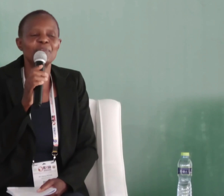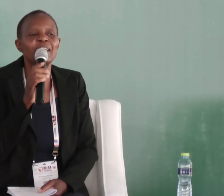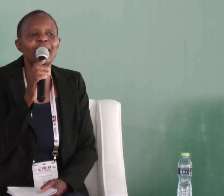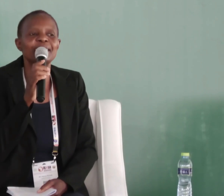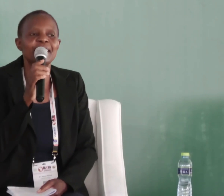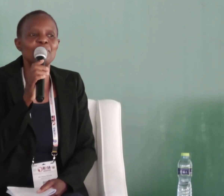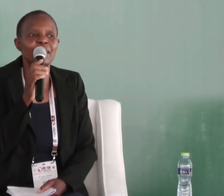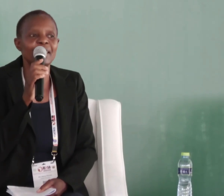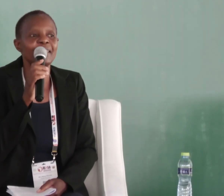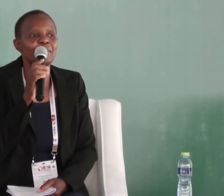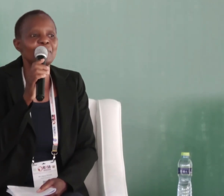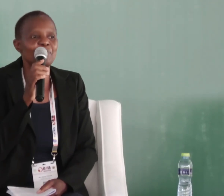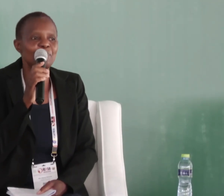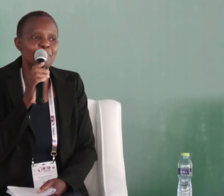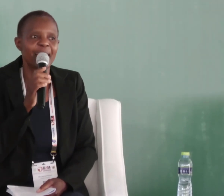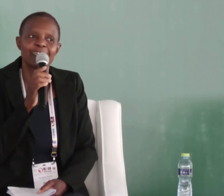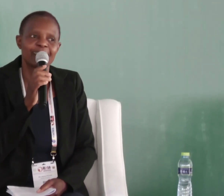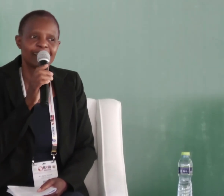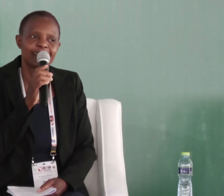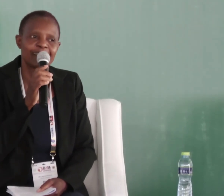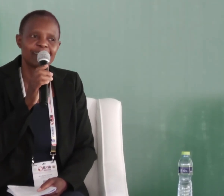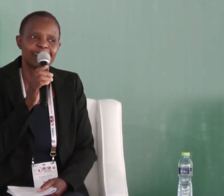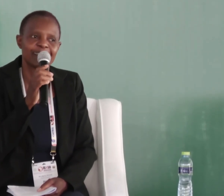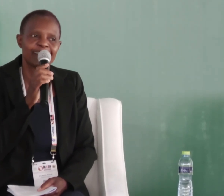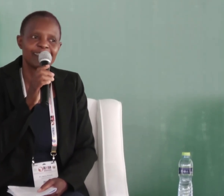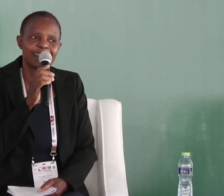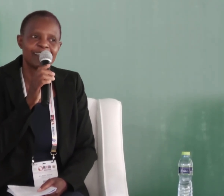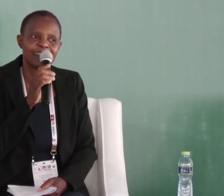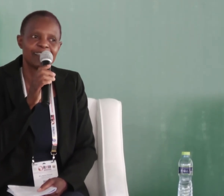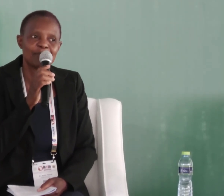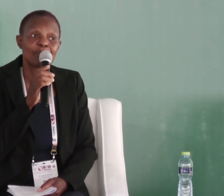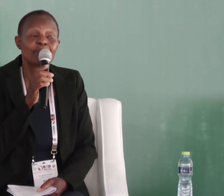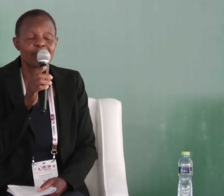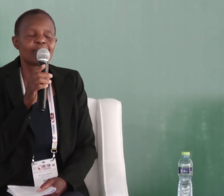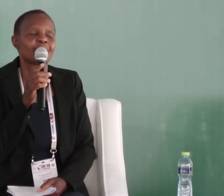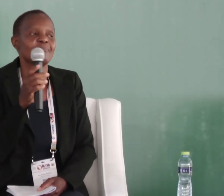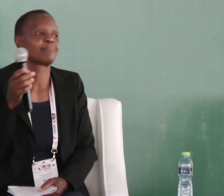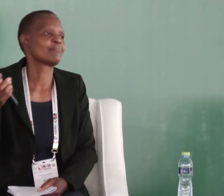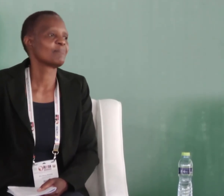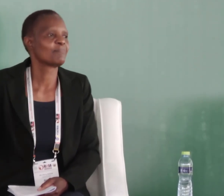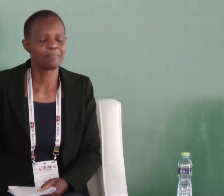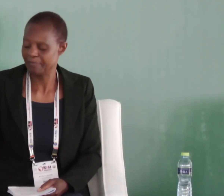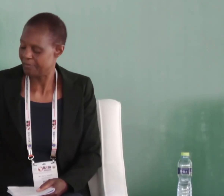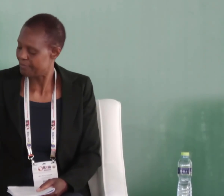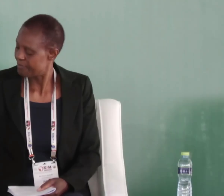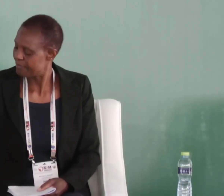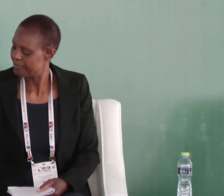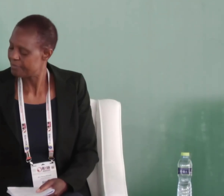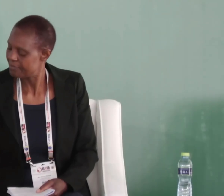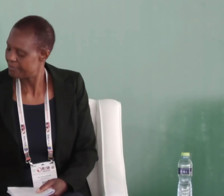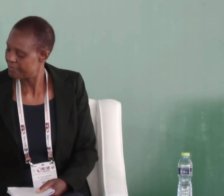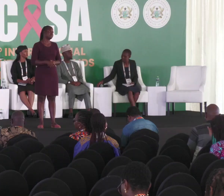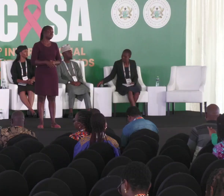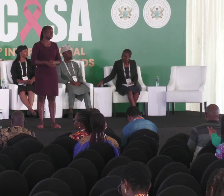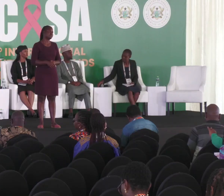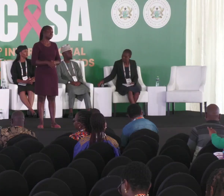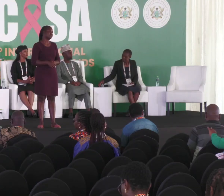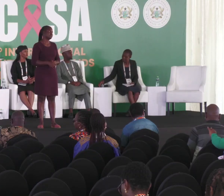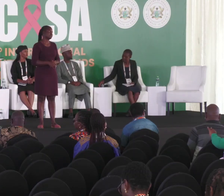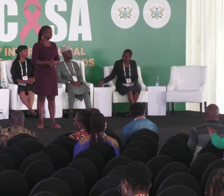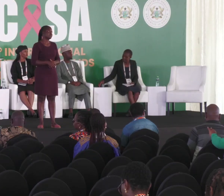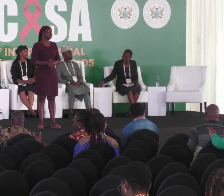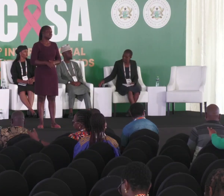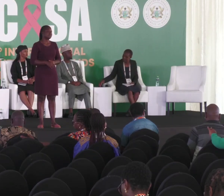same clients coming back. Thank you